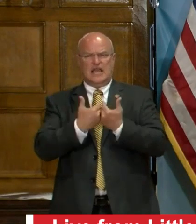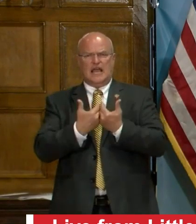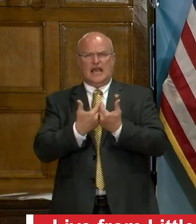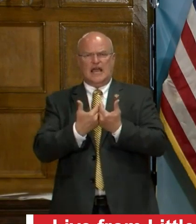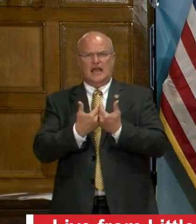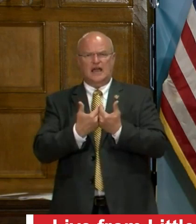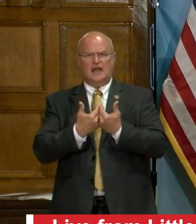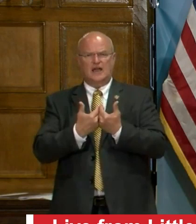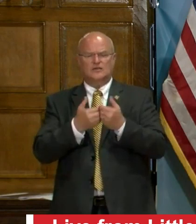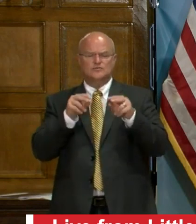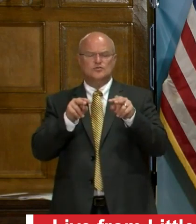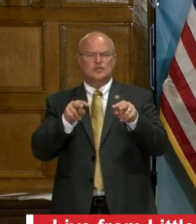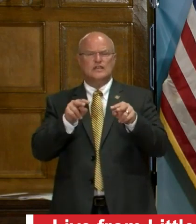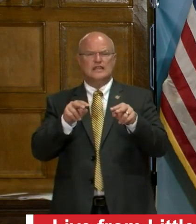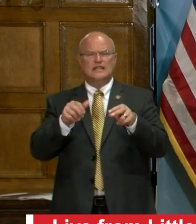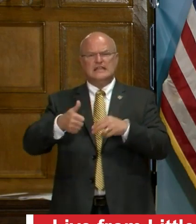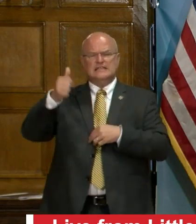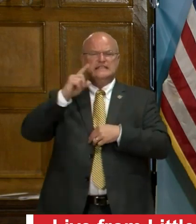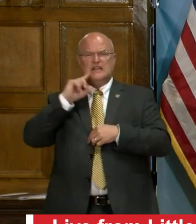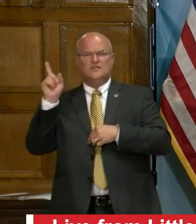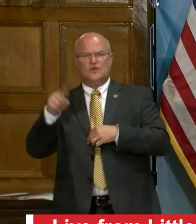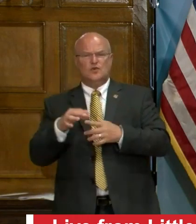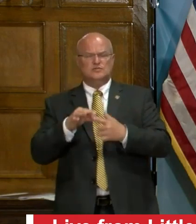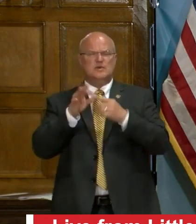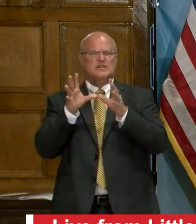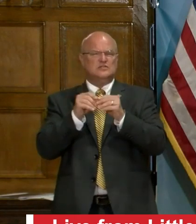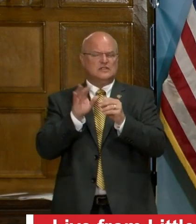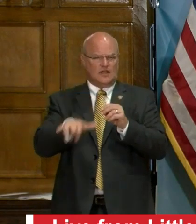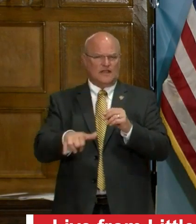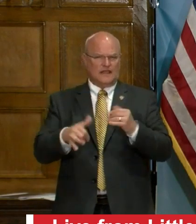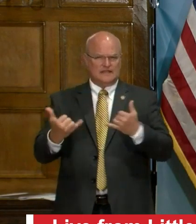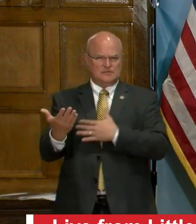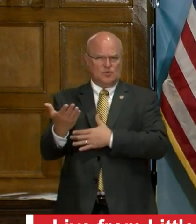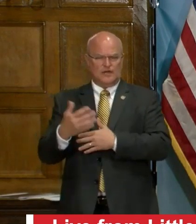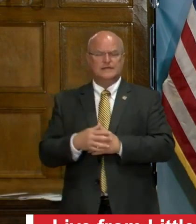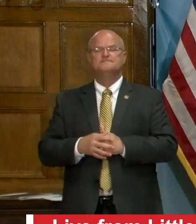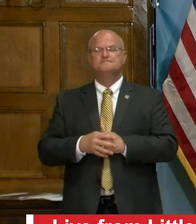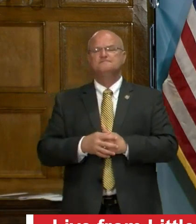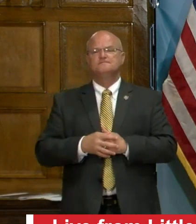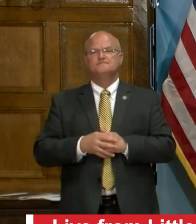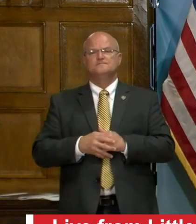if you're looking at an executive order or special session on that at this point.